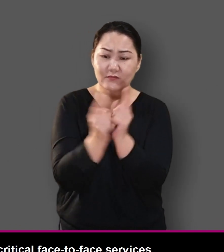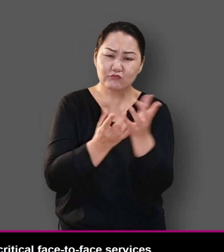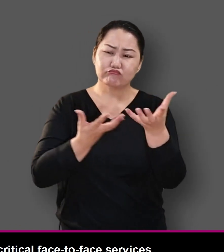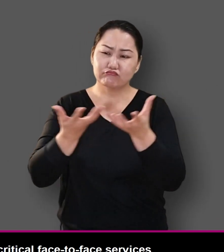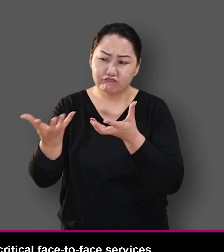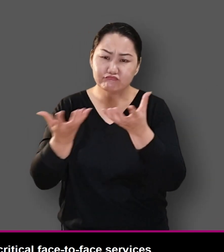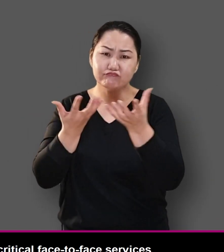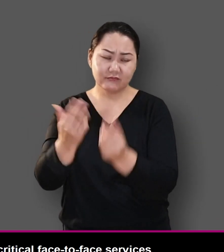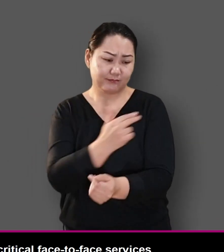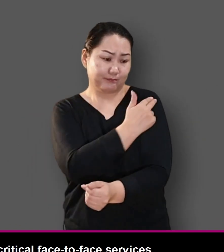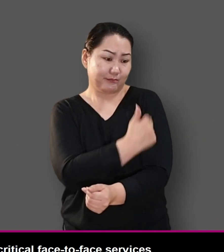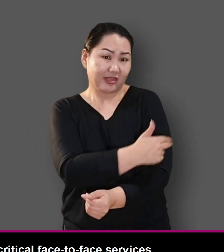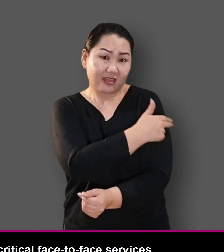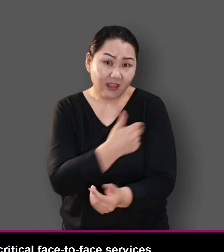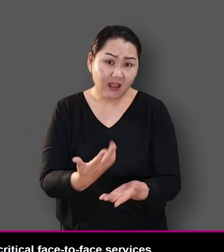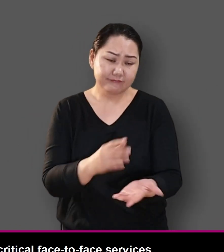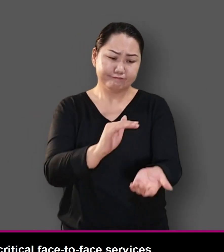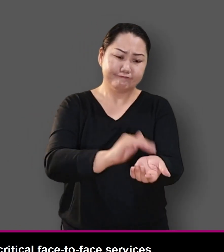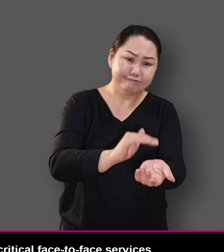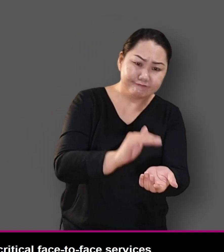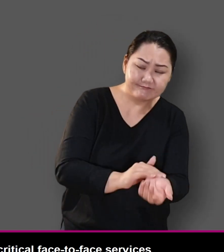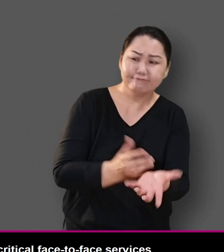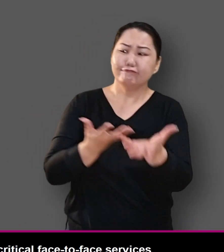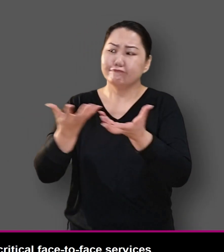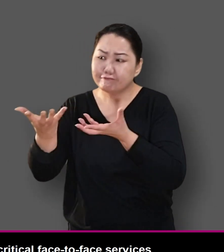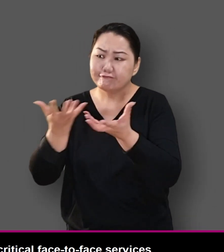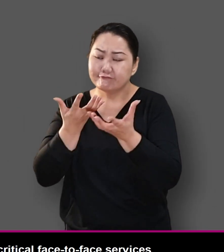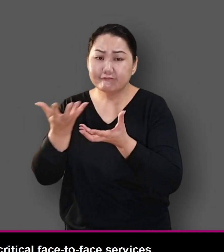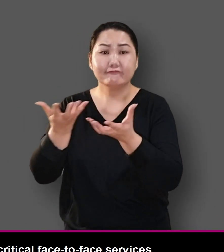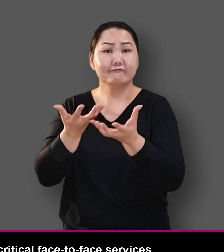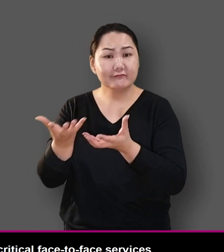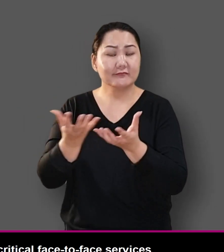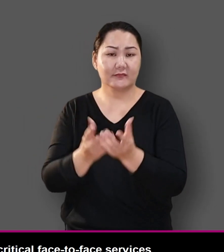halted the delivery of critical face-to-face services,